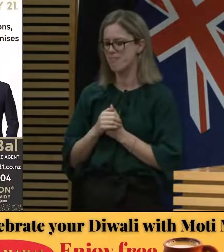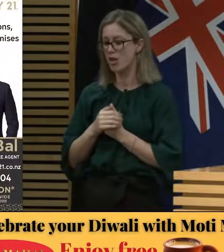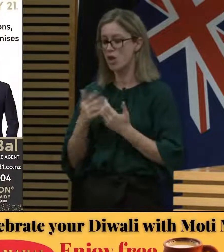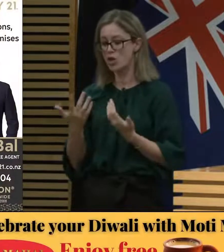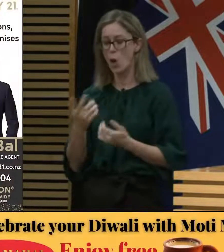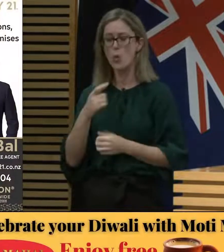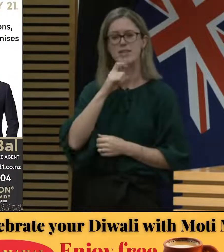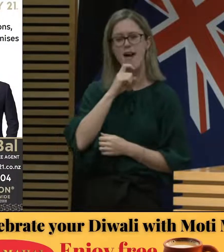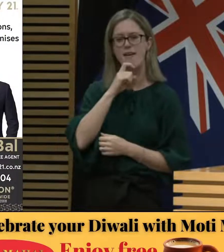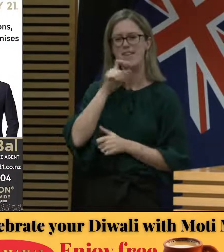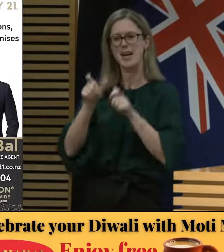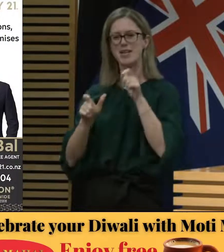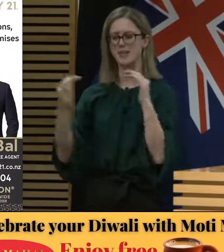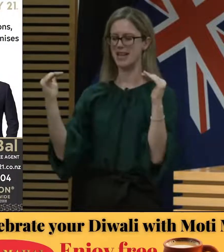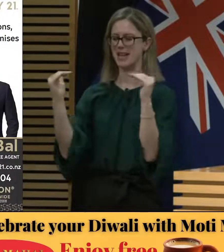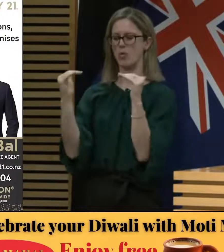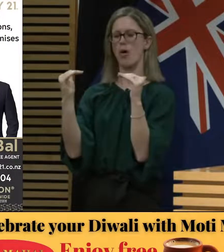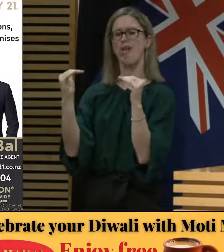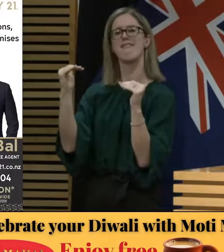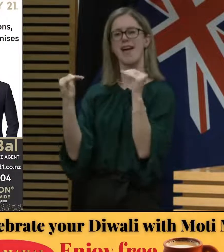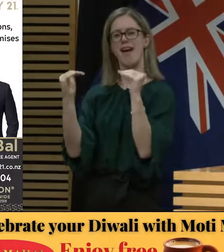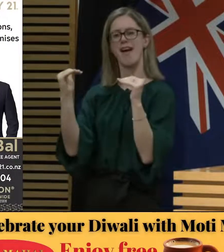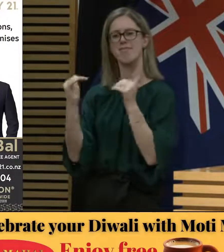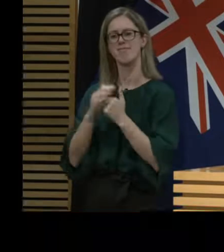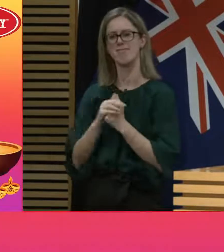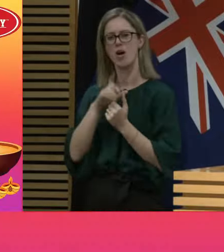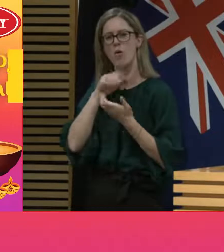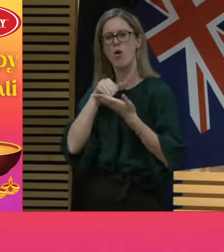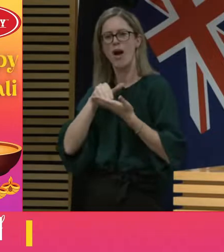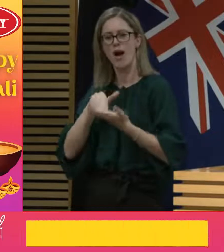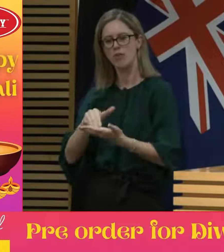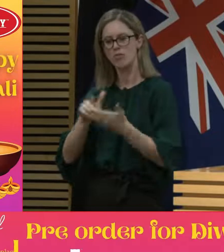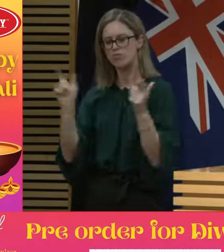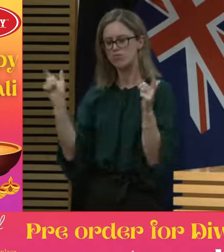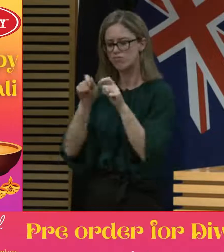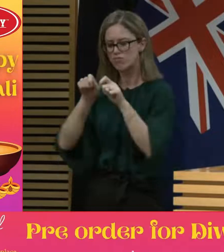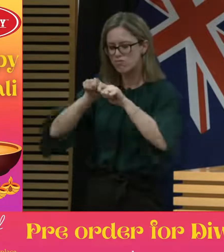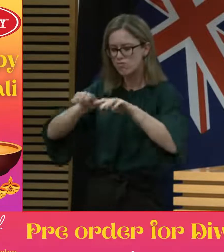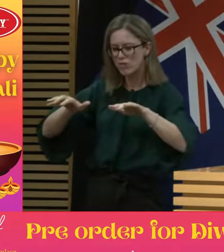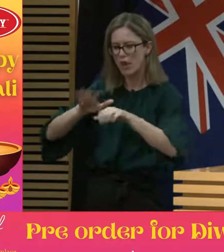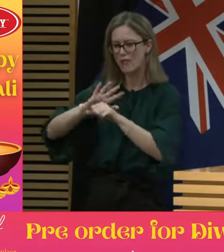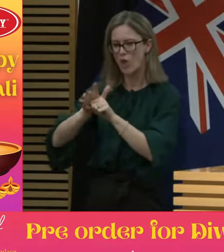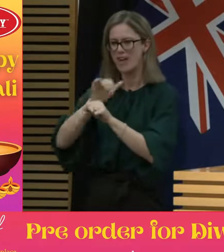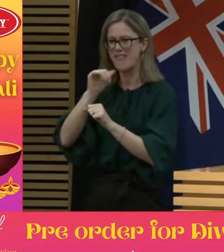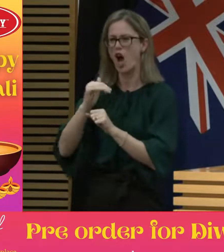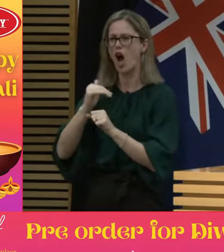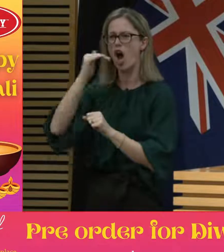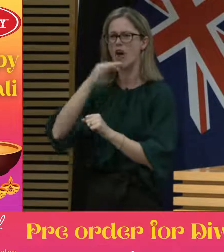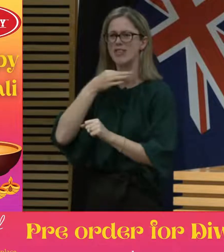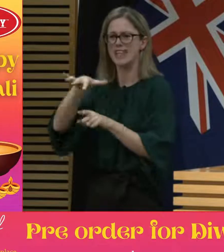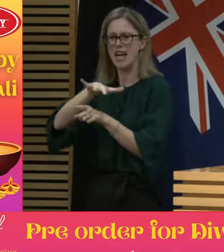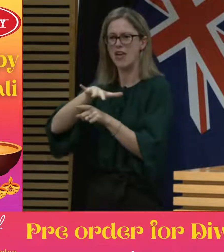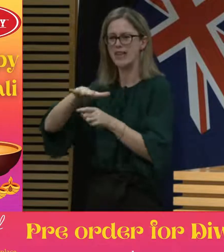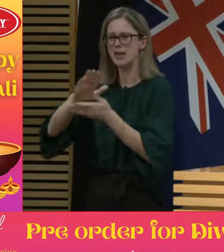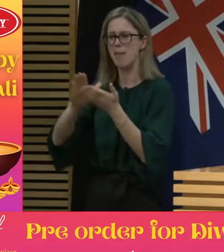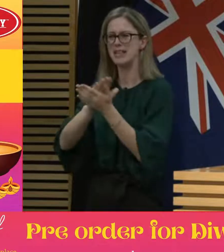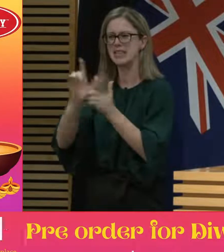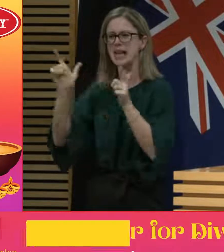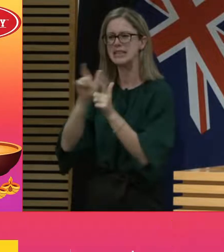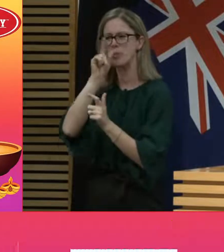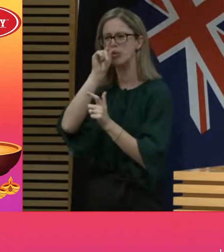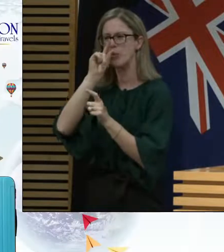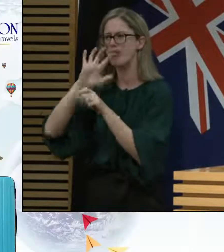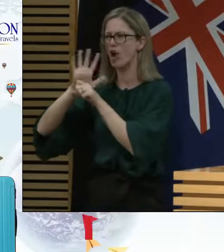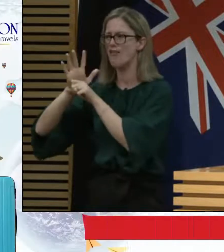staff and customers are treated equally, and it will play a big part in helping to minimise the spread of the virus in the highest risk venues by reducing the potential